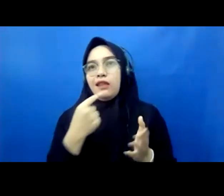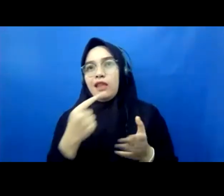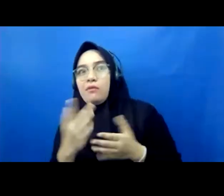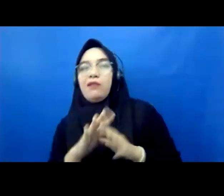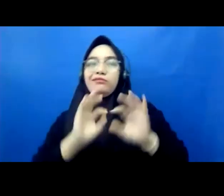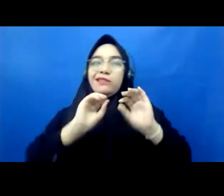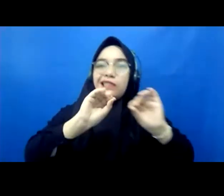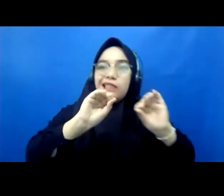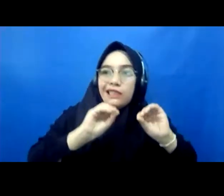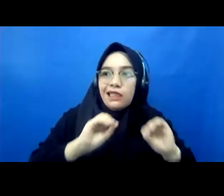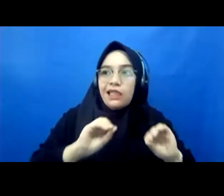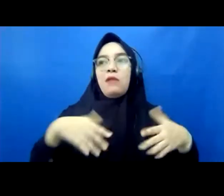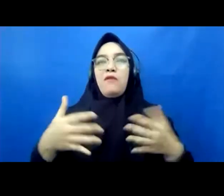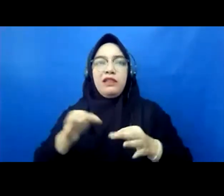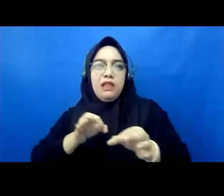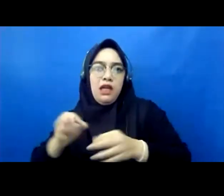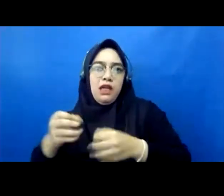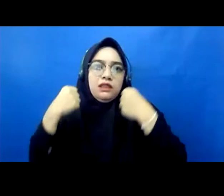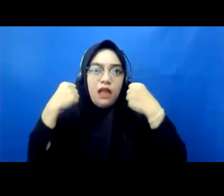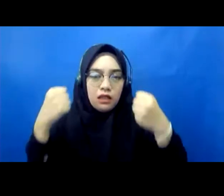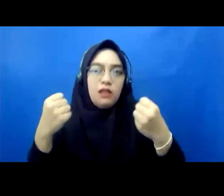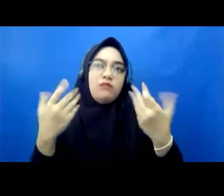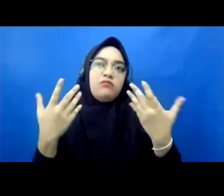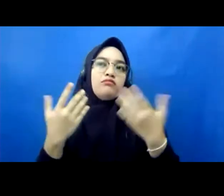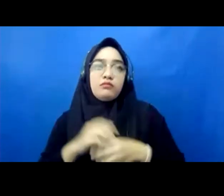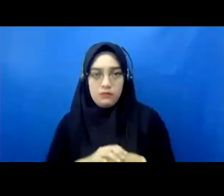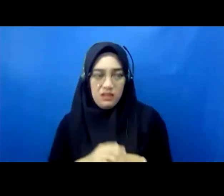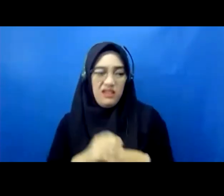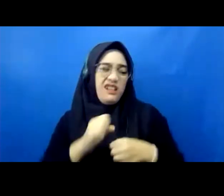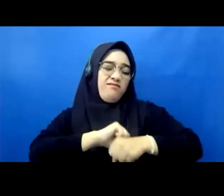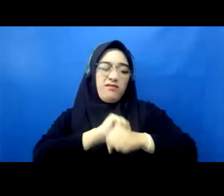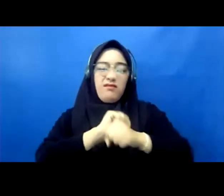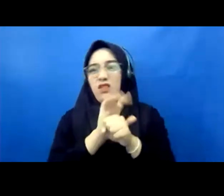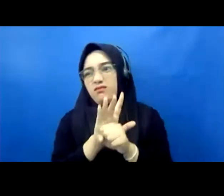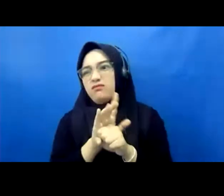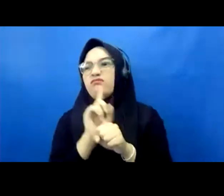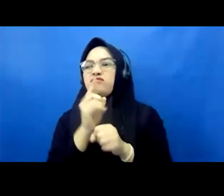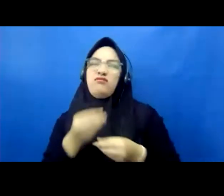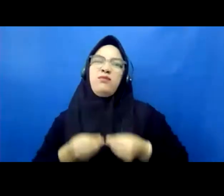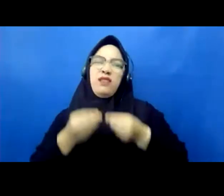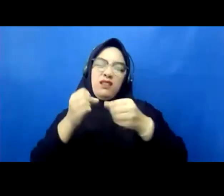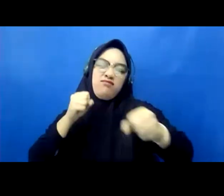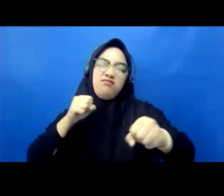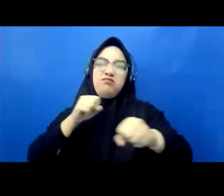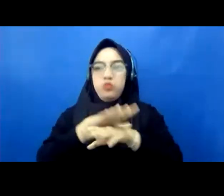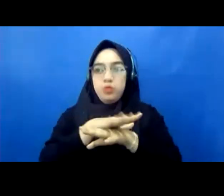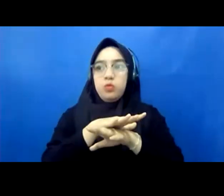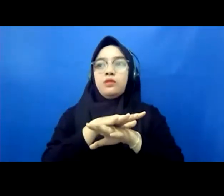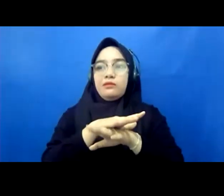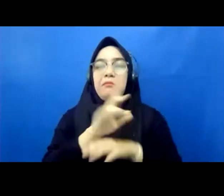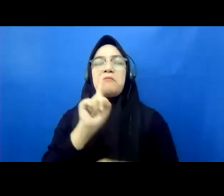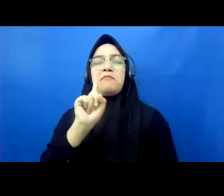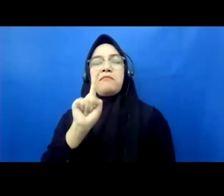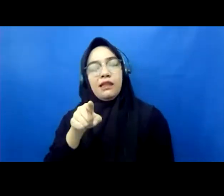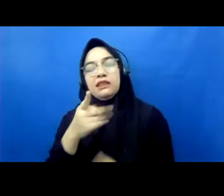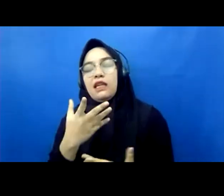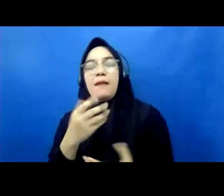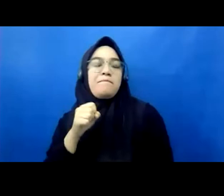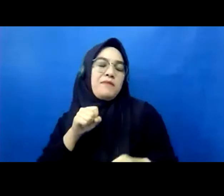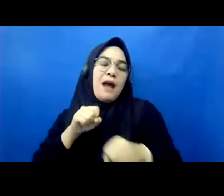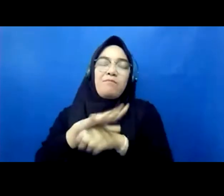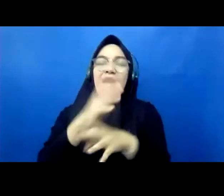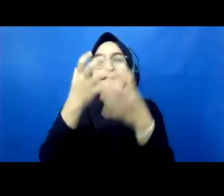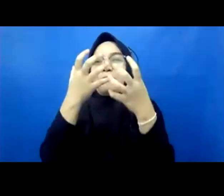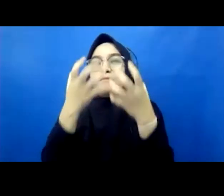employment opportunities, the pandemic has had a profound impact, particularly acute for persons with disabilities.